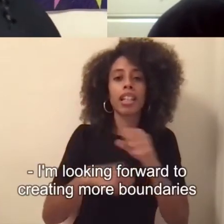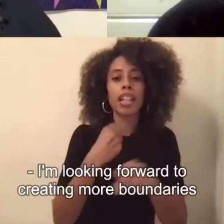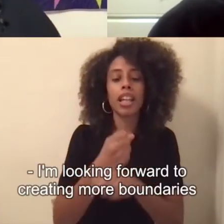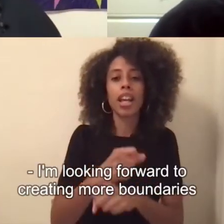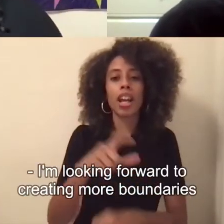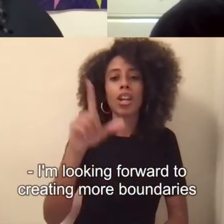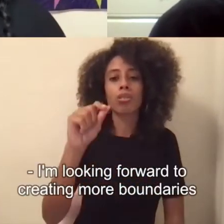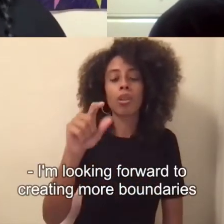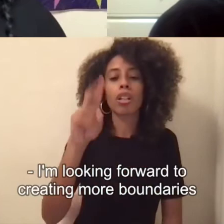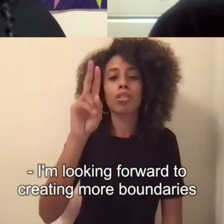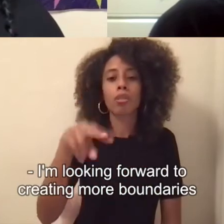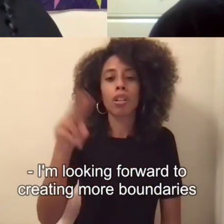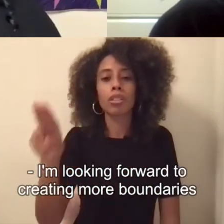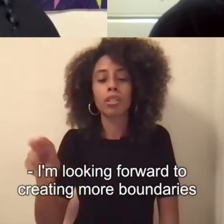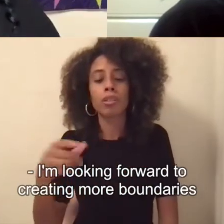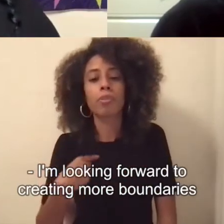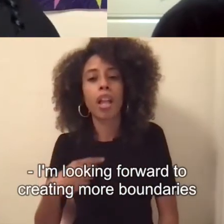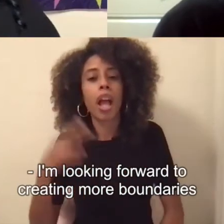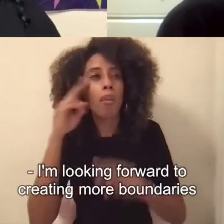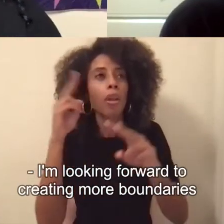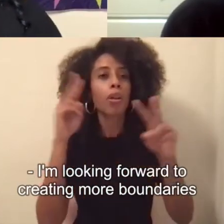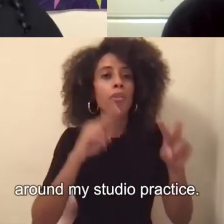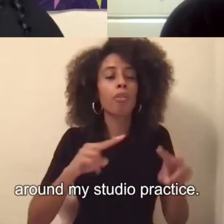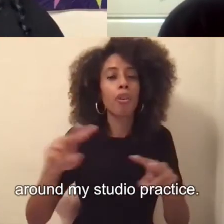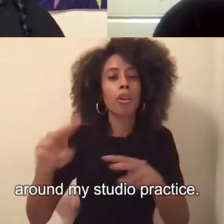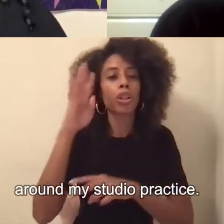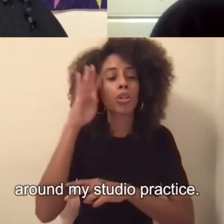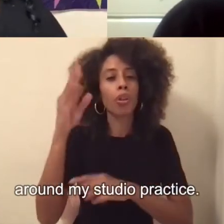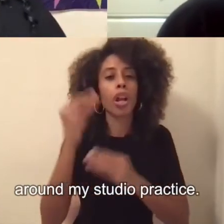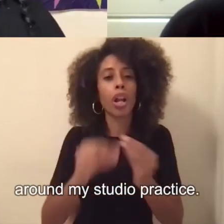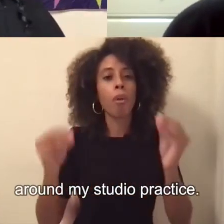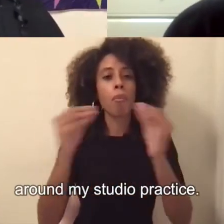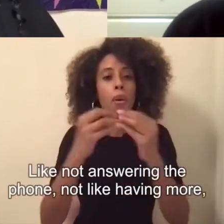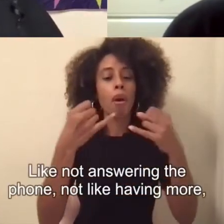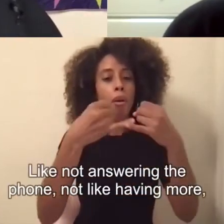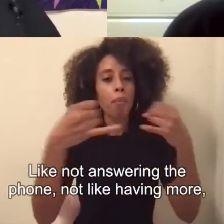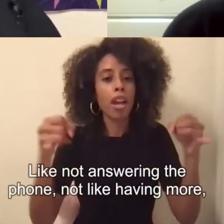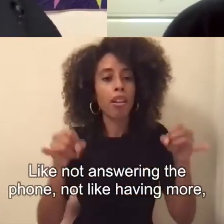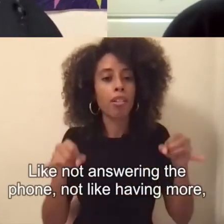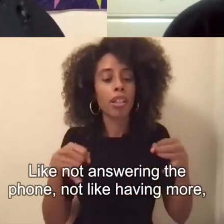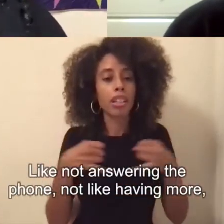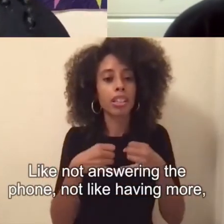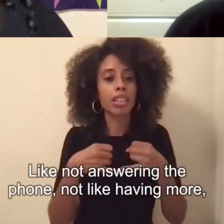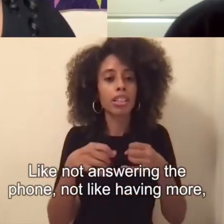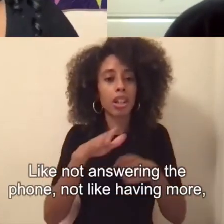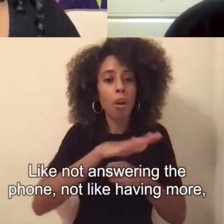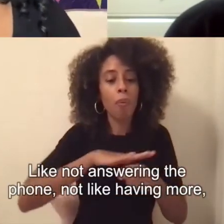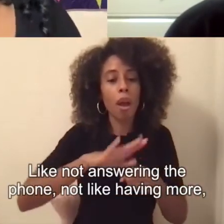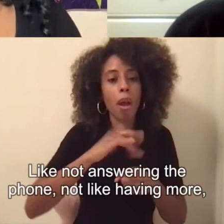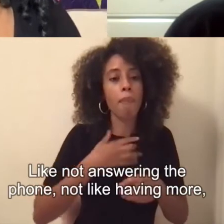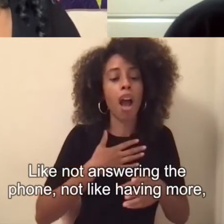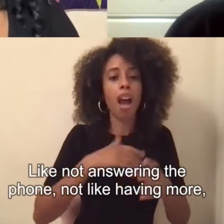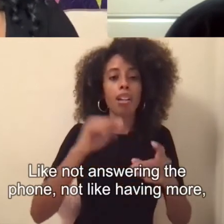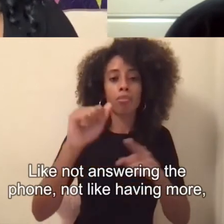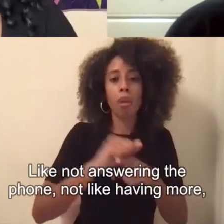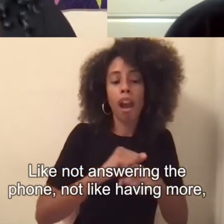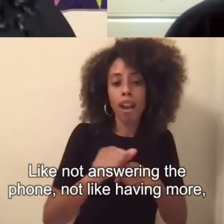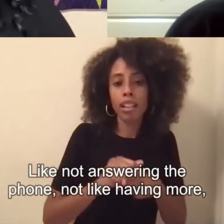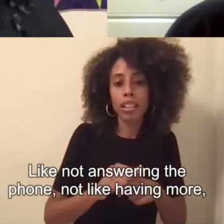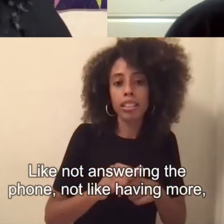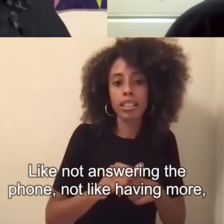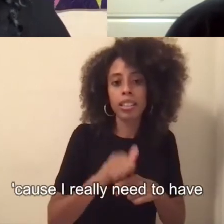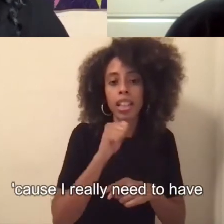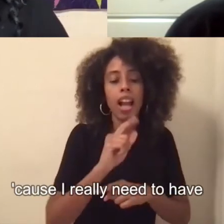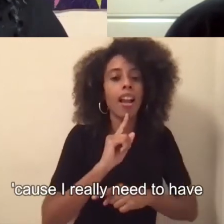I'm looking forward to creating more boundaries around my studio practice, like not answering the phone, not like having